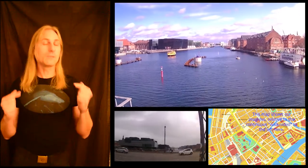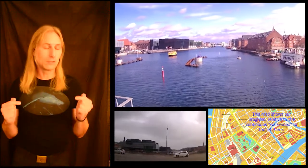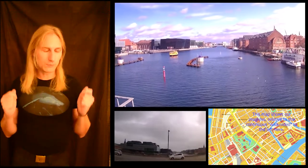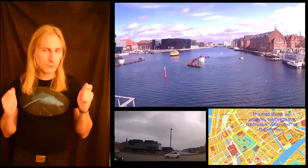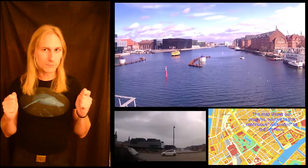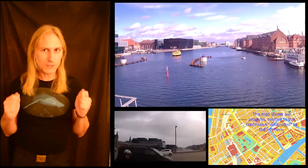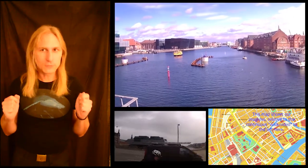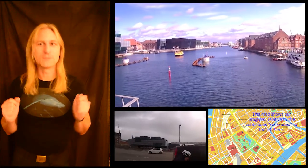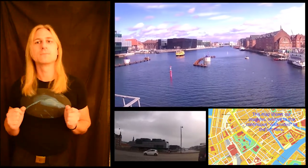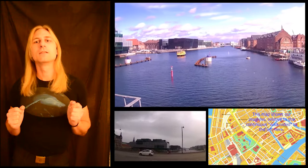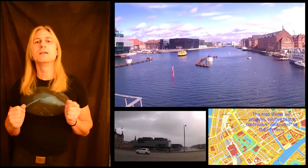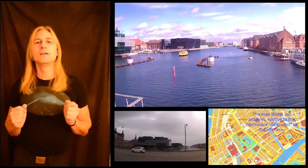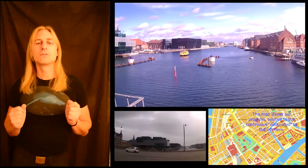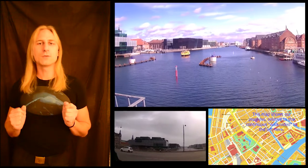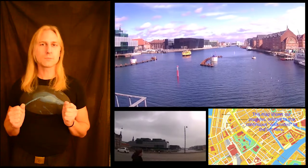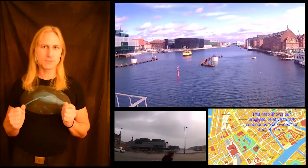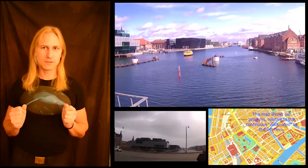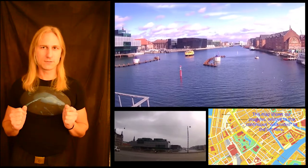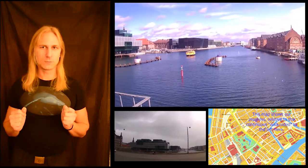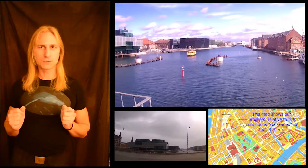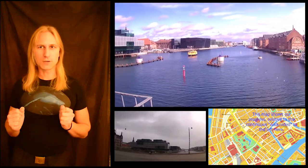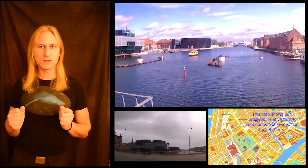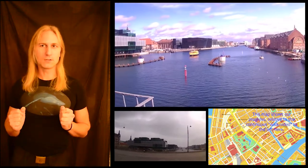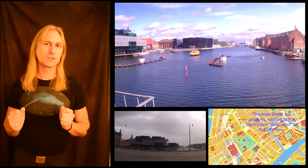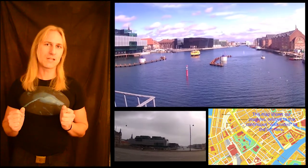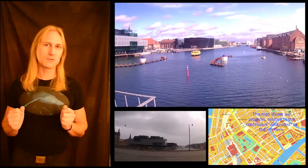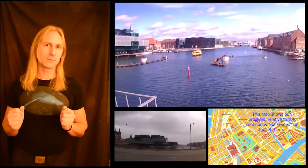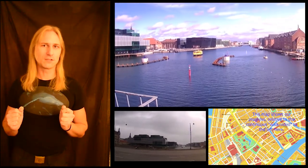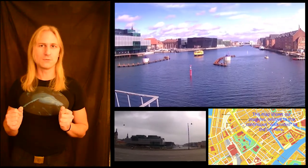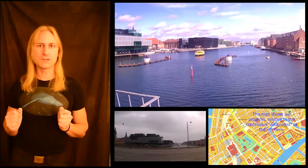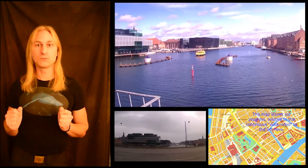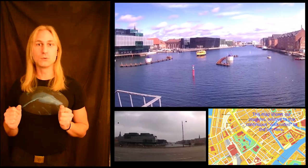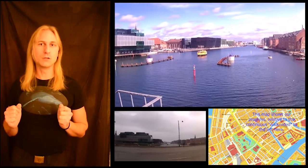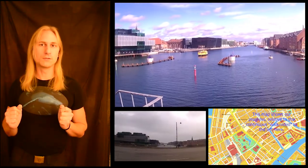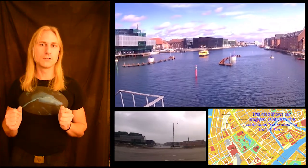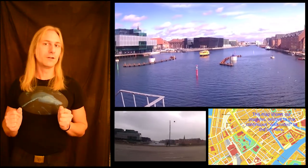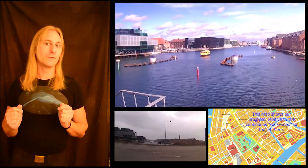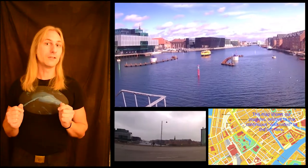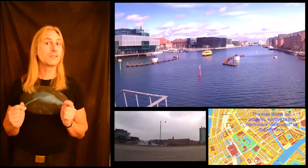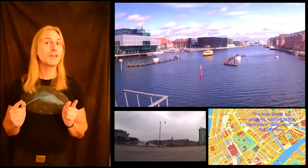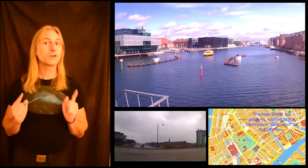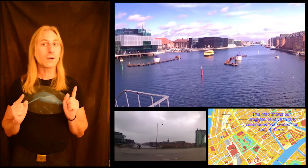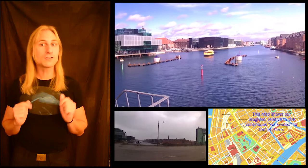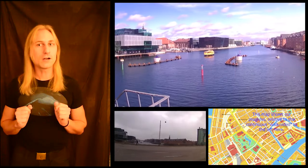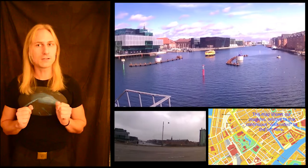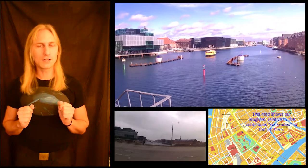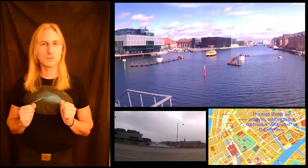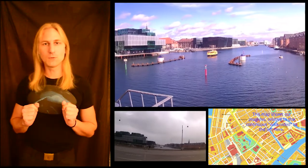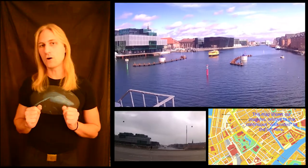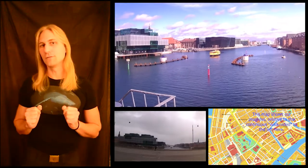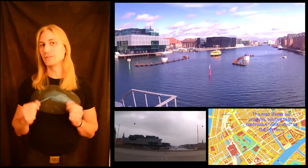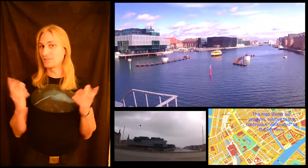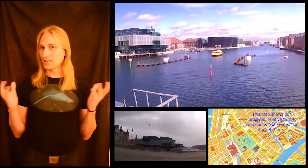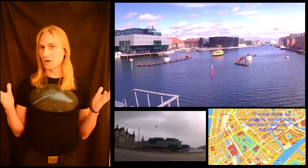in the middle of the 12th century, three pretenders were struggling to establish themselves as rulers of the then quite young